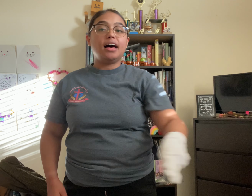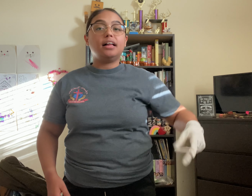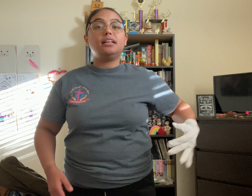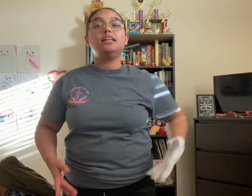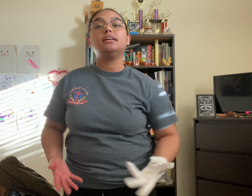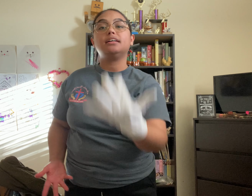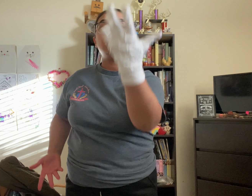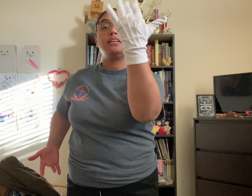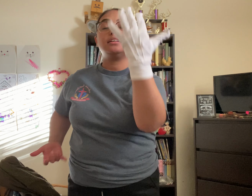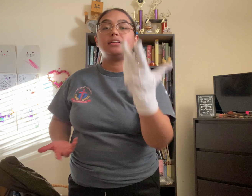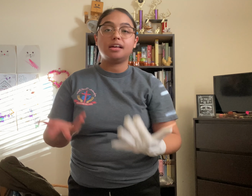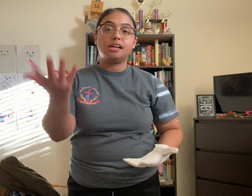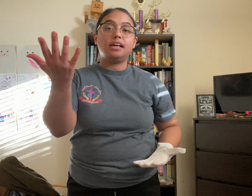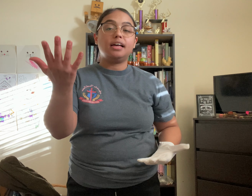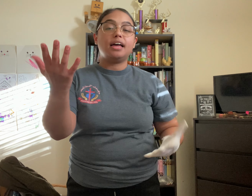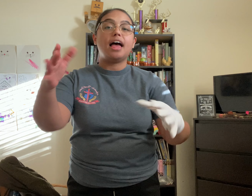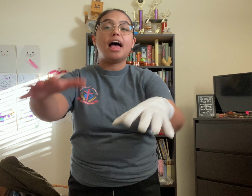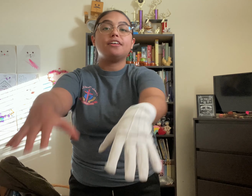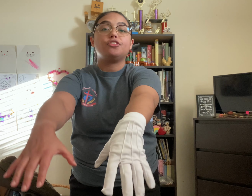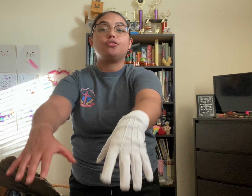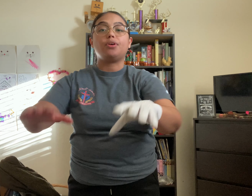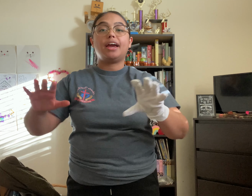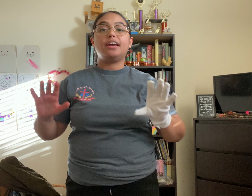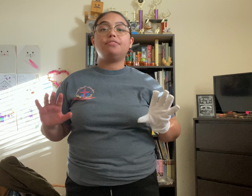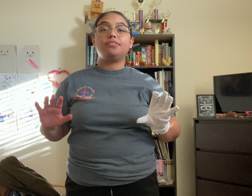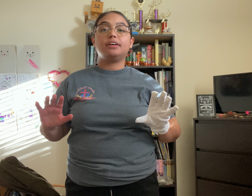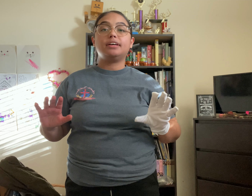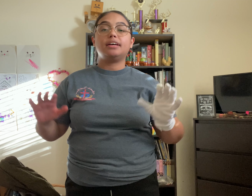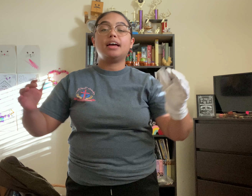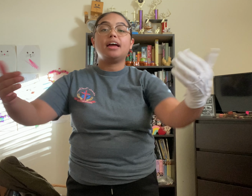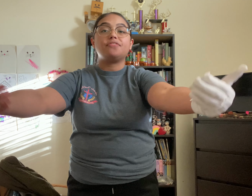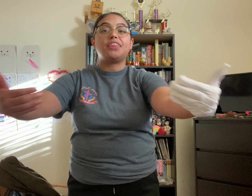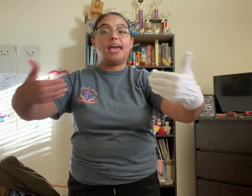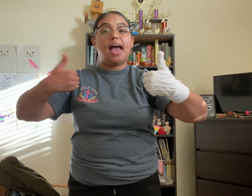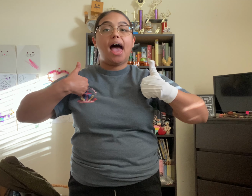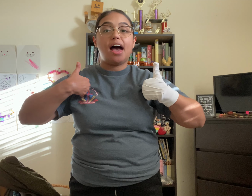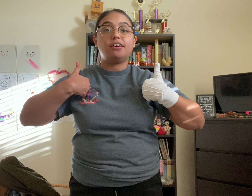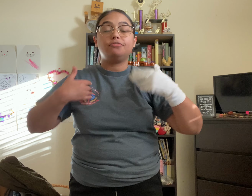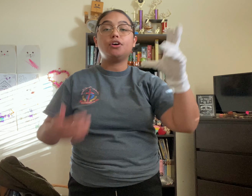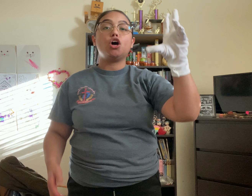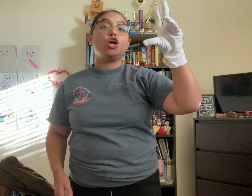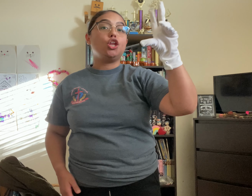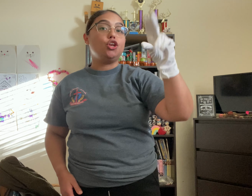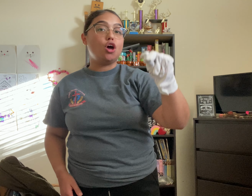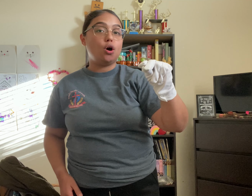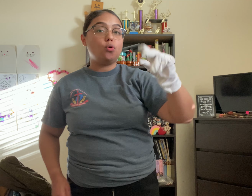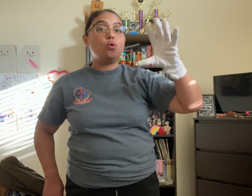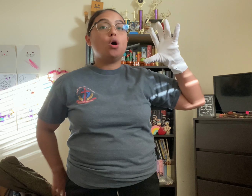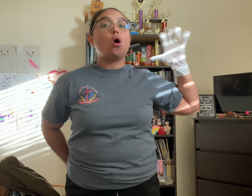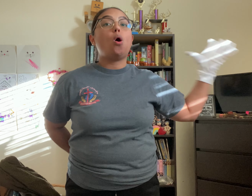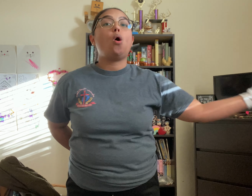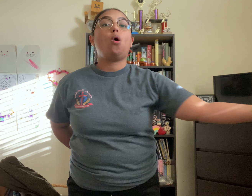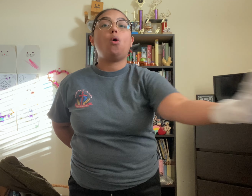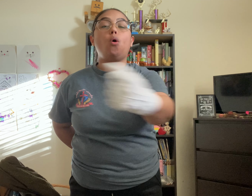hell, and the grave, they have no